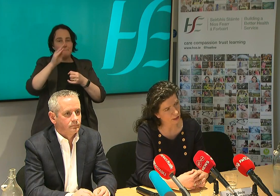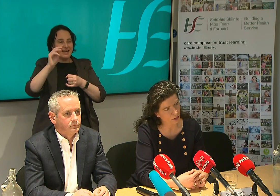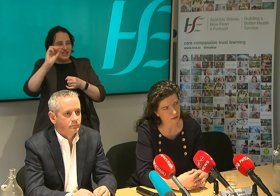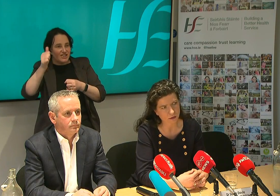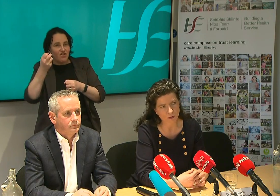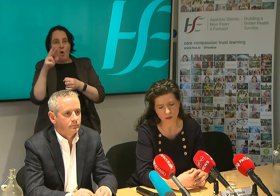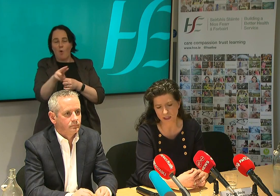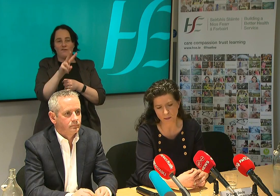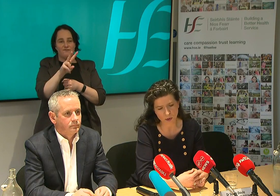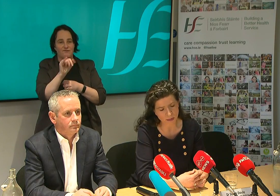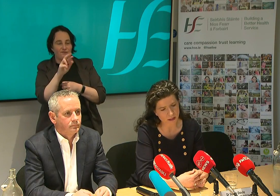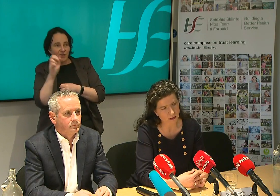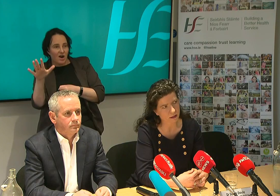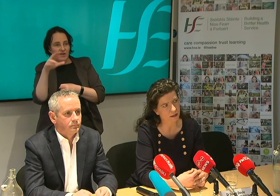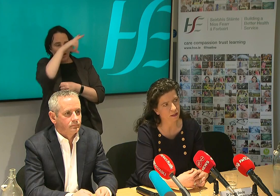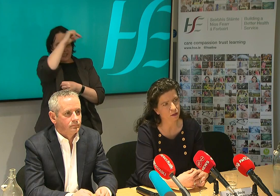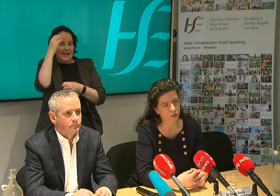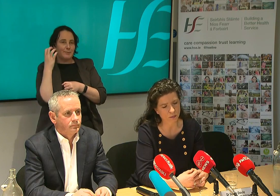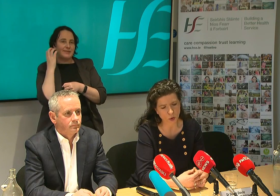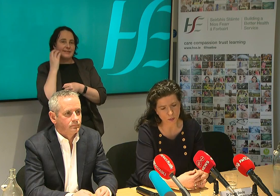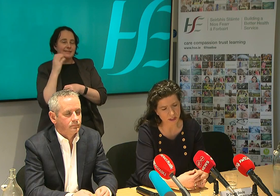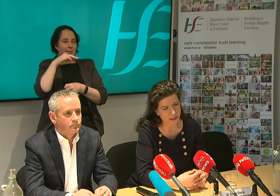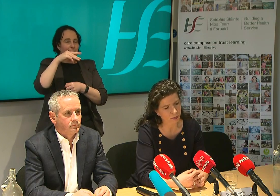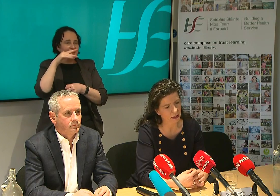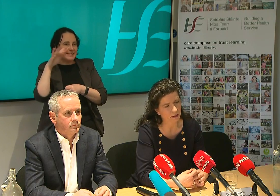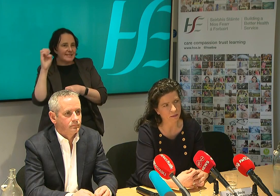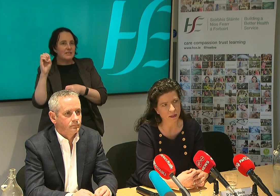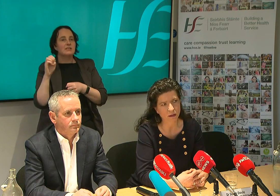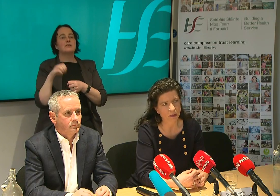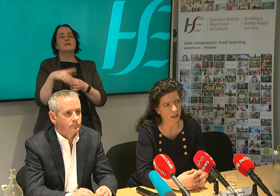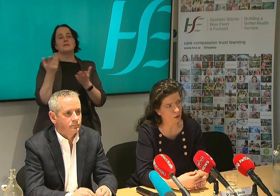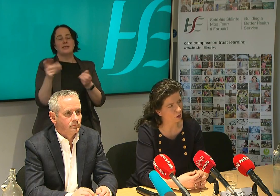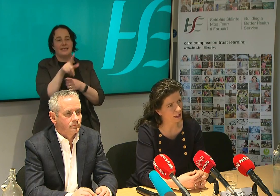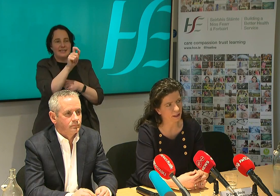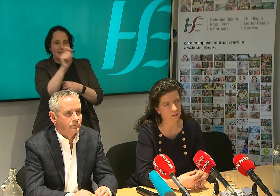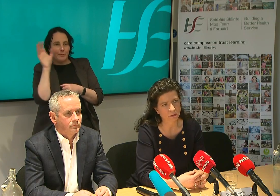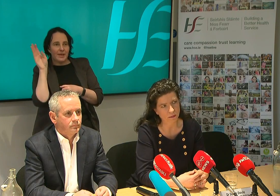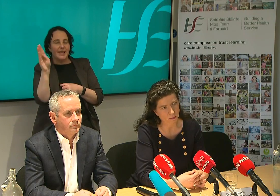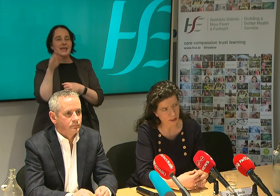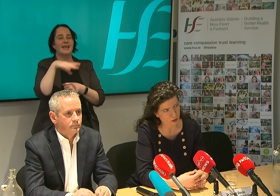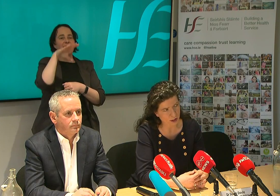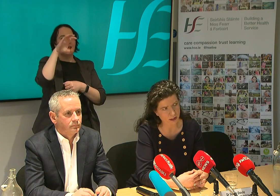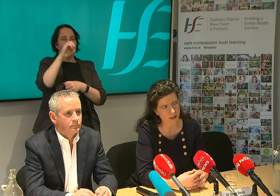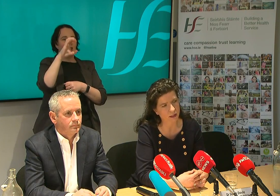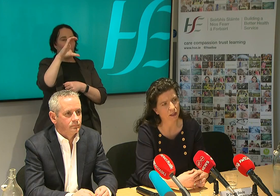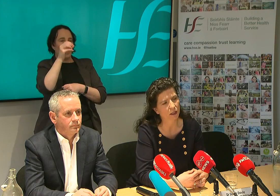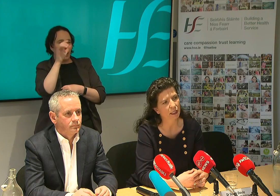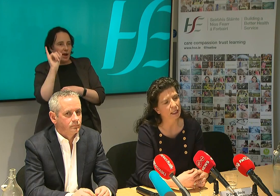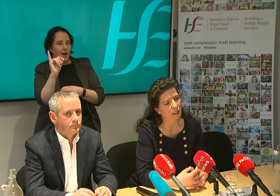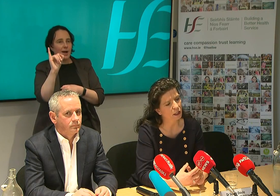or viral, for example, measles, open TB, E. coli,